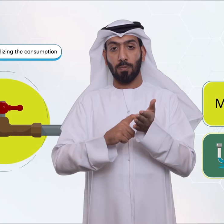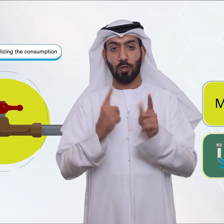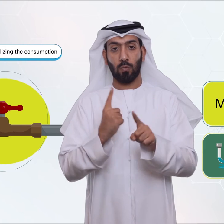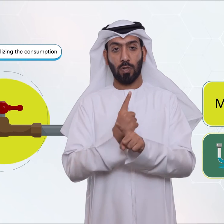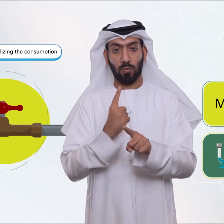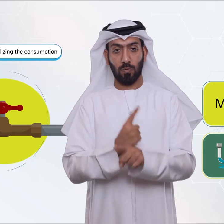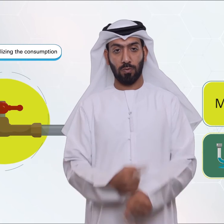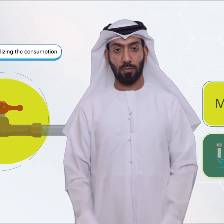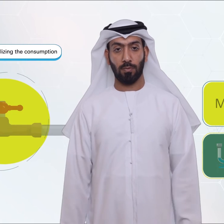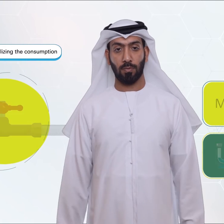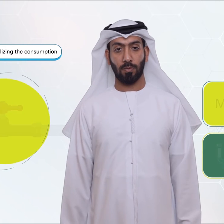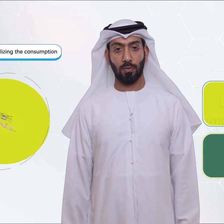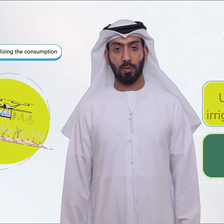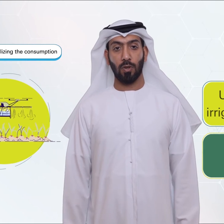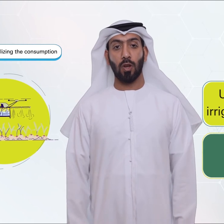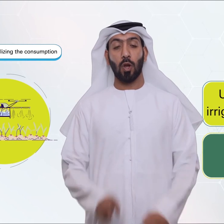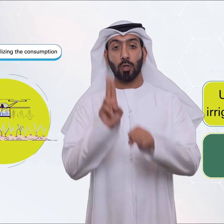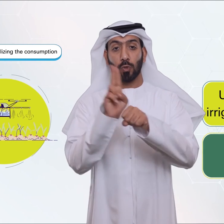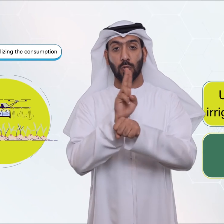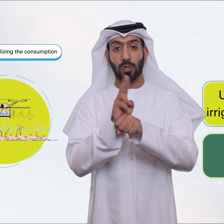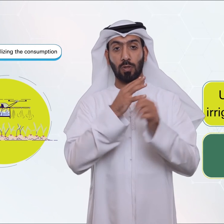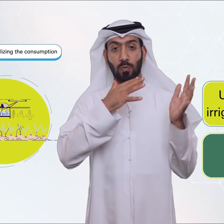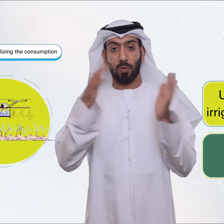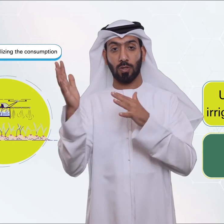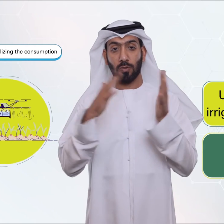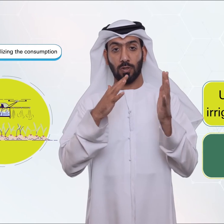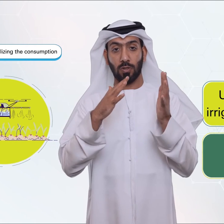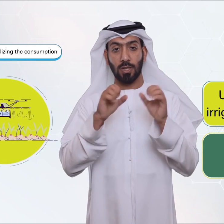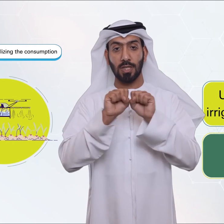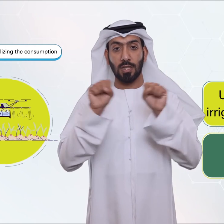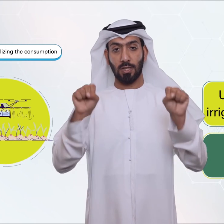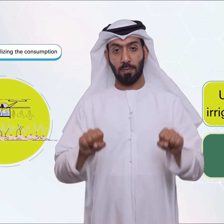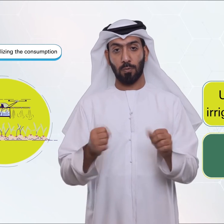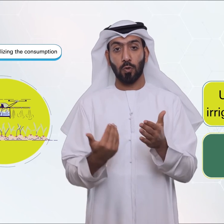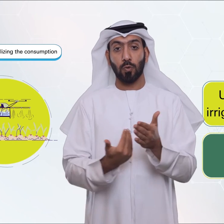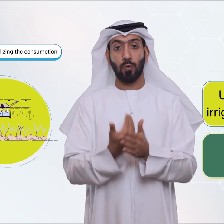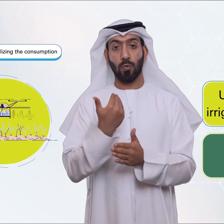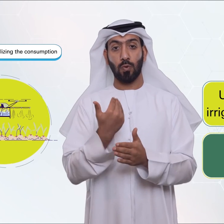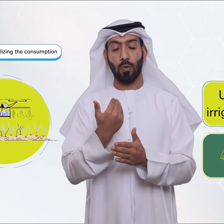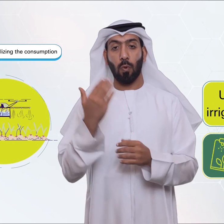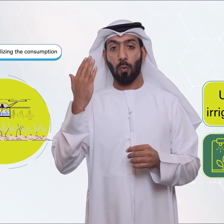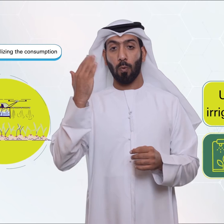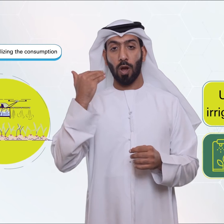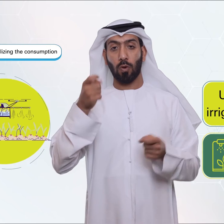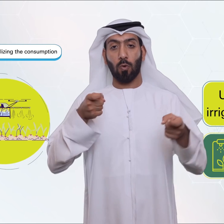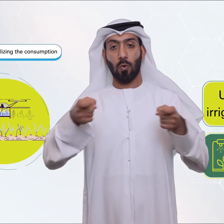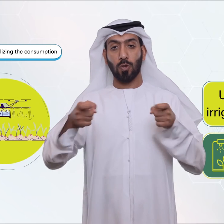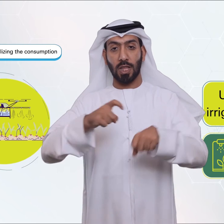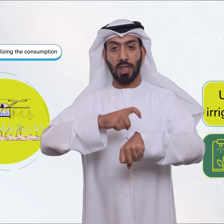repaired regularly. Use modern irrigation system. Be sure to use smart irrigation systems to